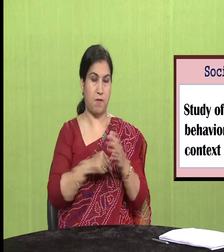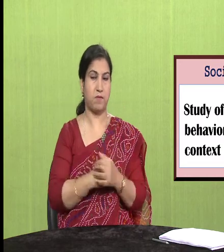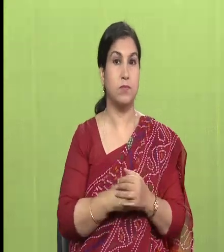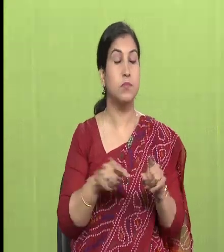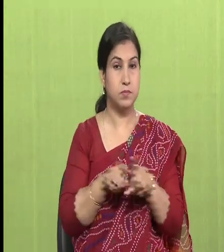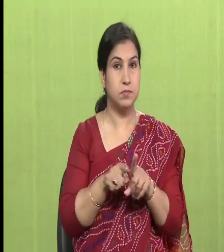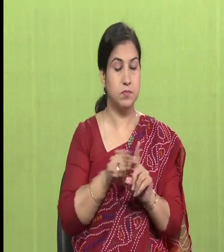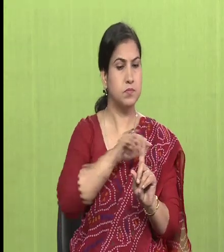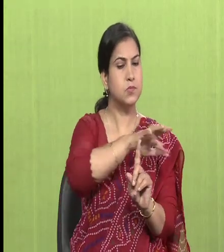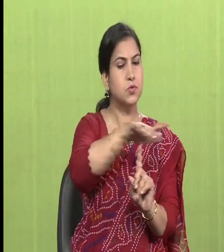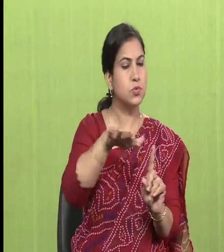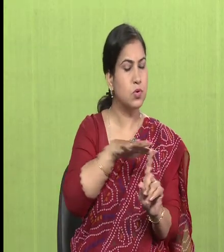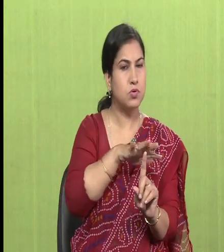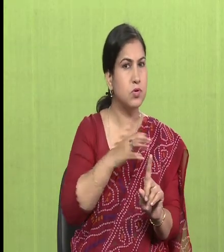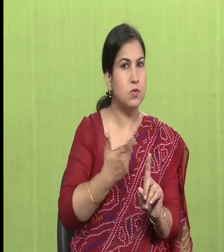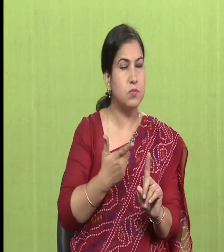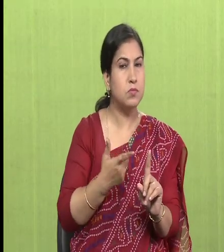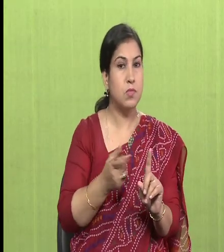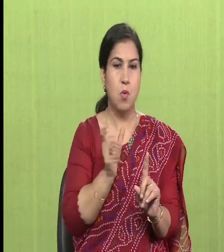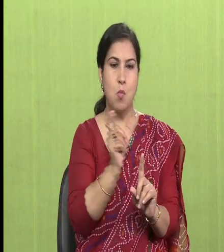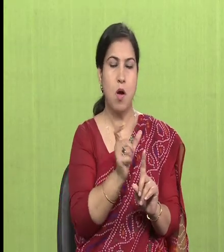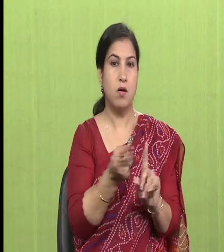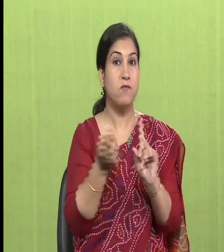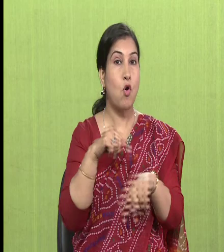Sociology has come from the Latin word